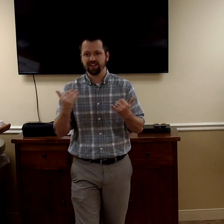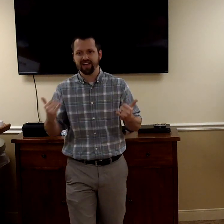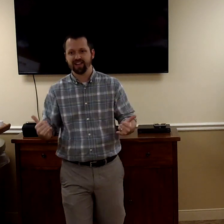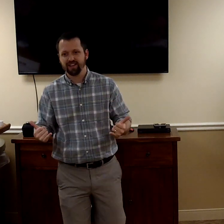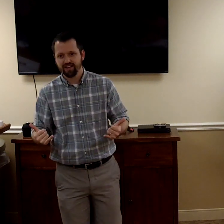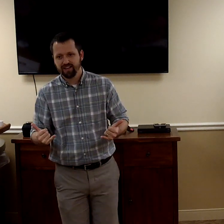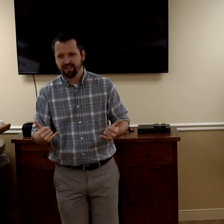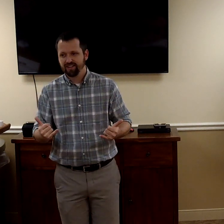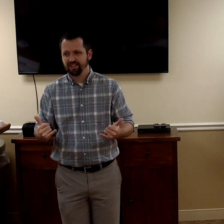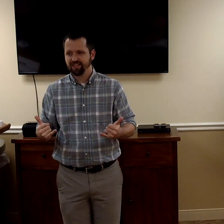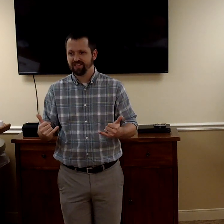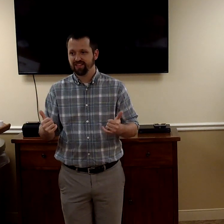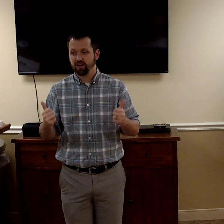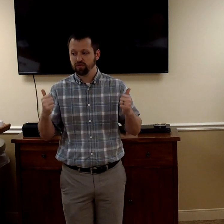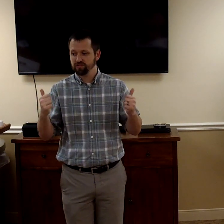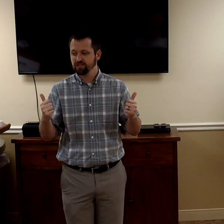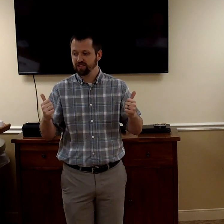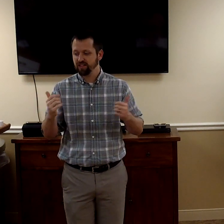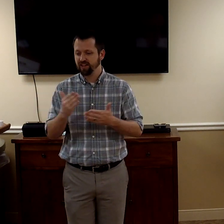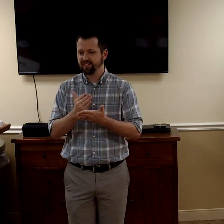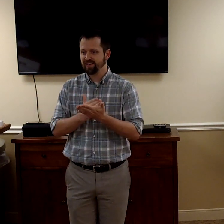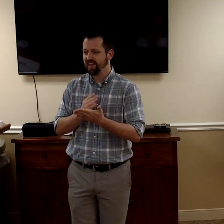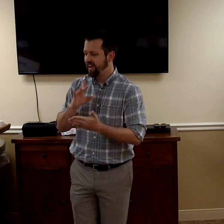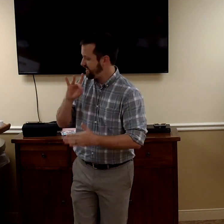today. So, lesson 8.